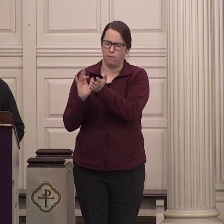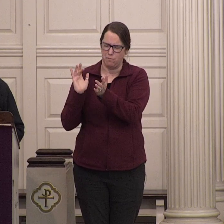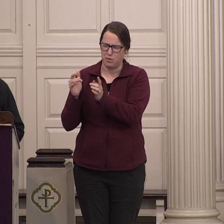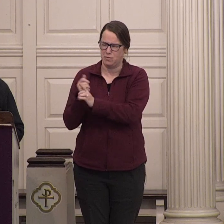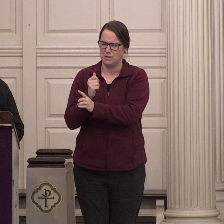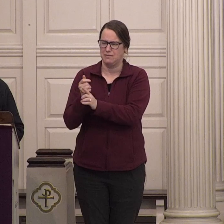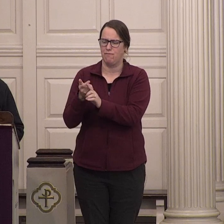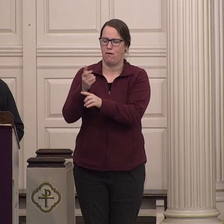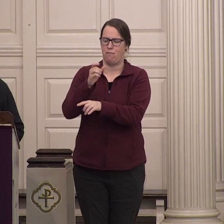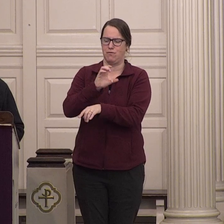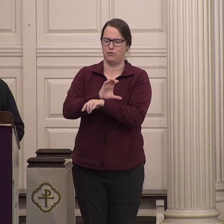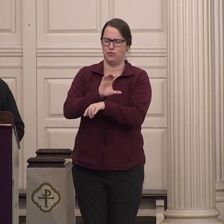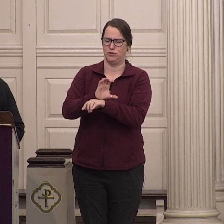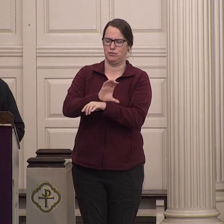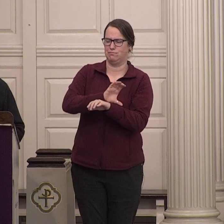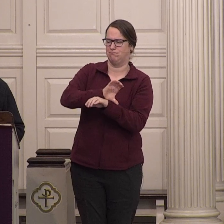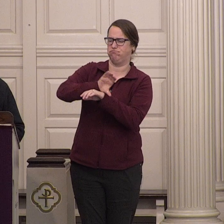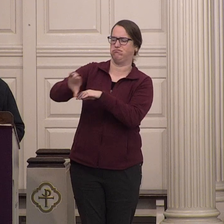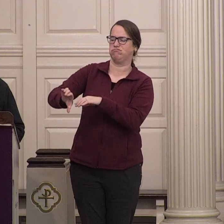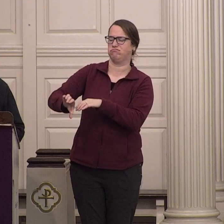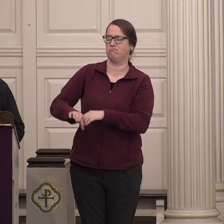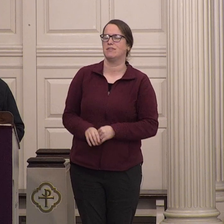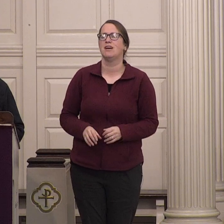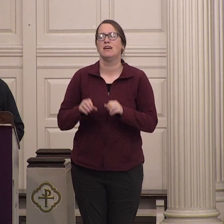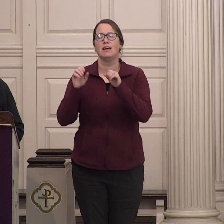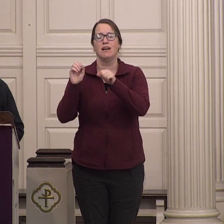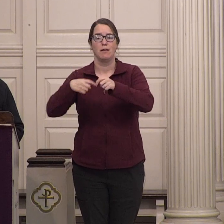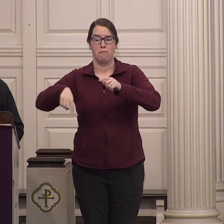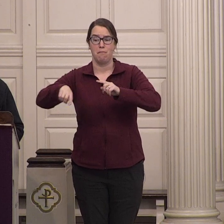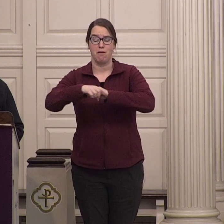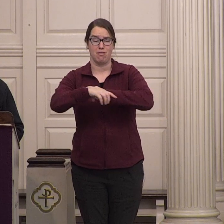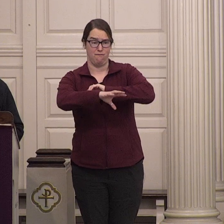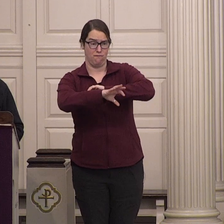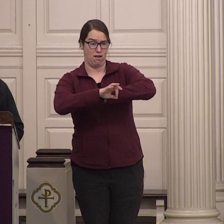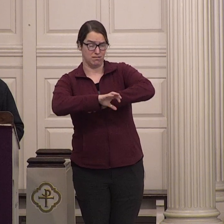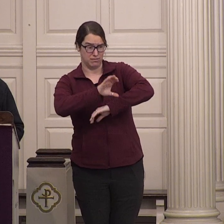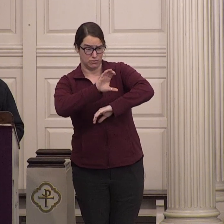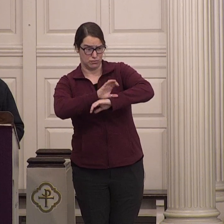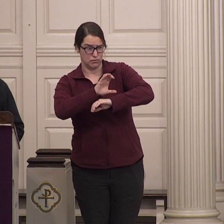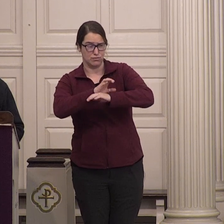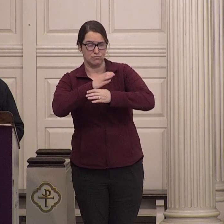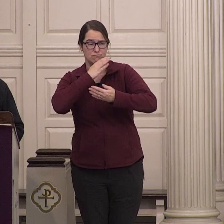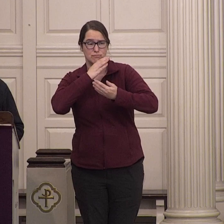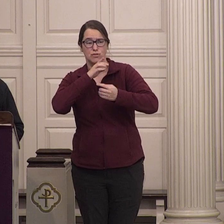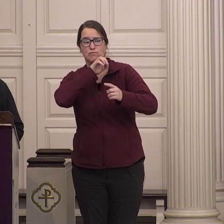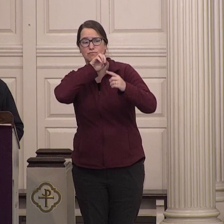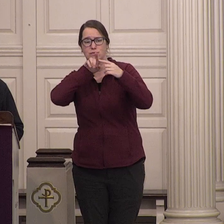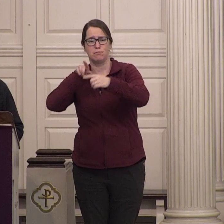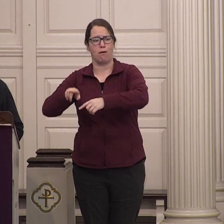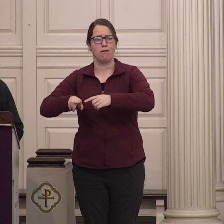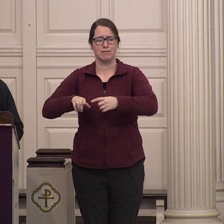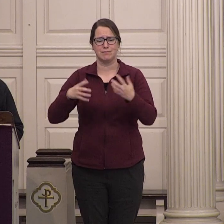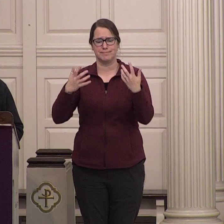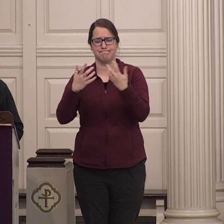the Church. May they find within the Church herself a concrete response to their pain and